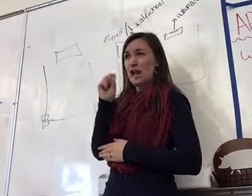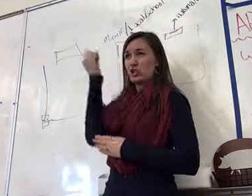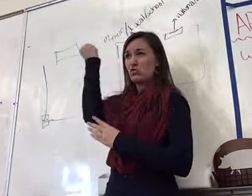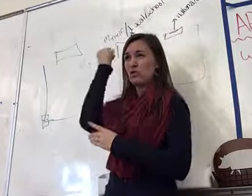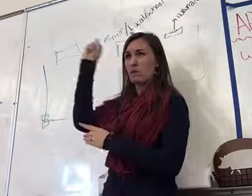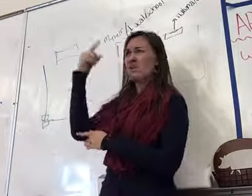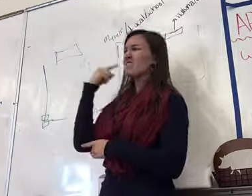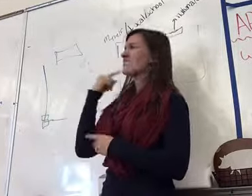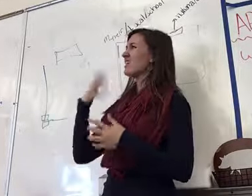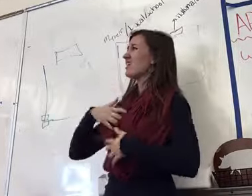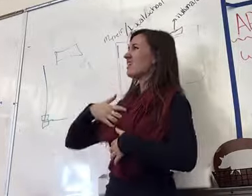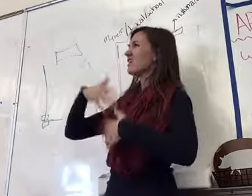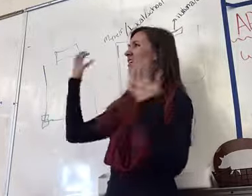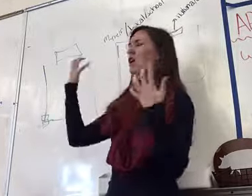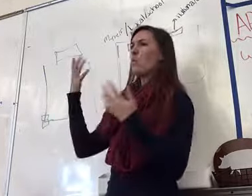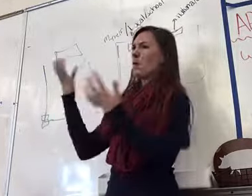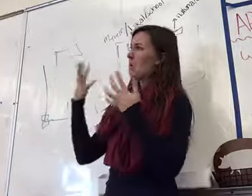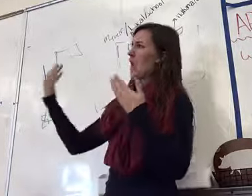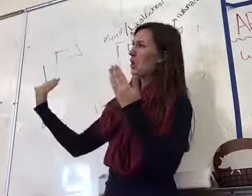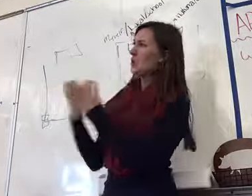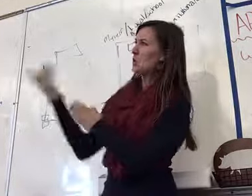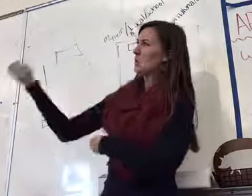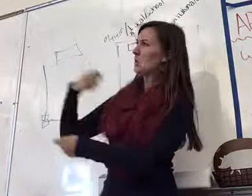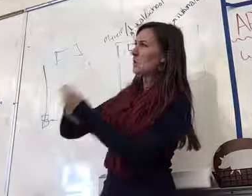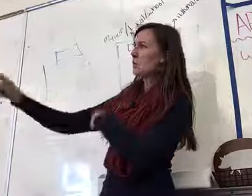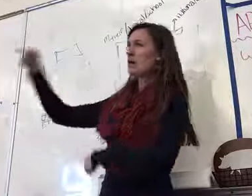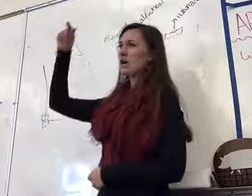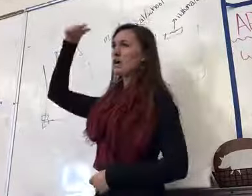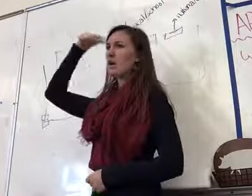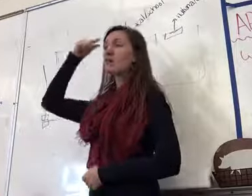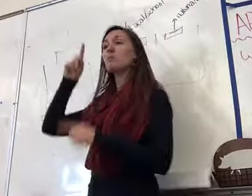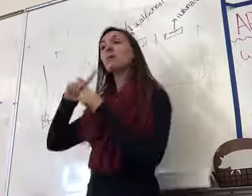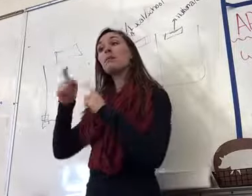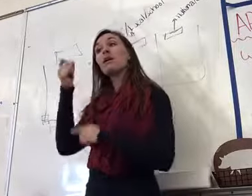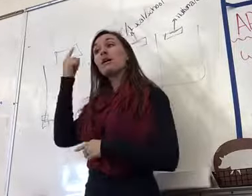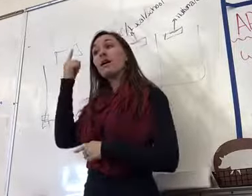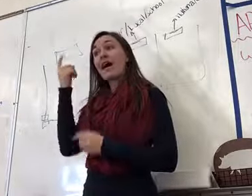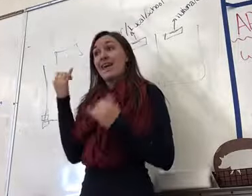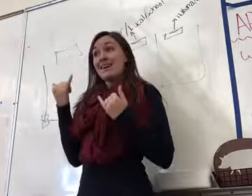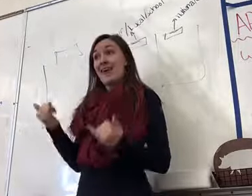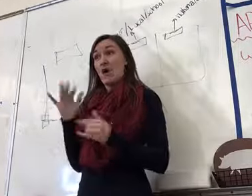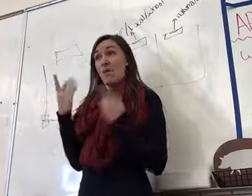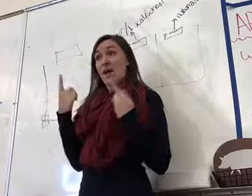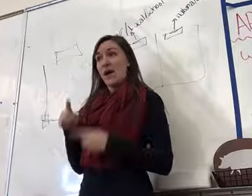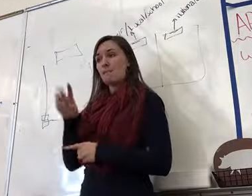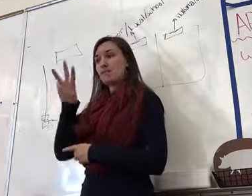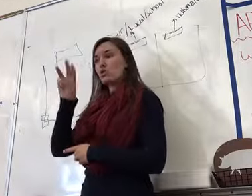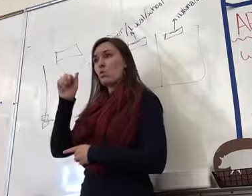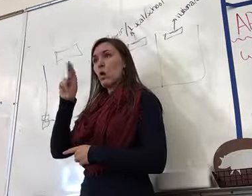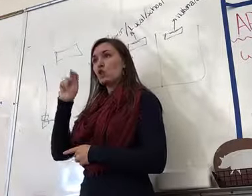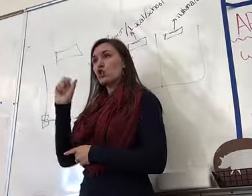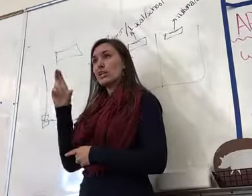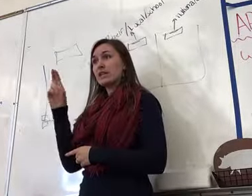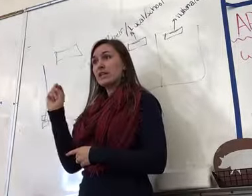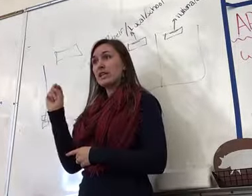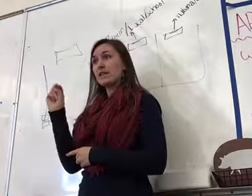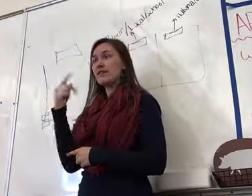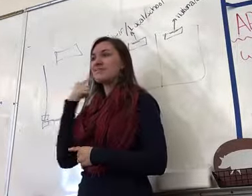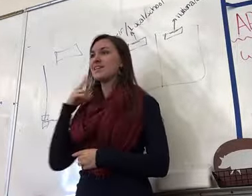in, we get a new government. But this is where Washington says no. The power of the federal government is more important than your own needs.